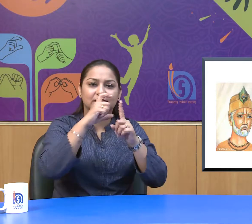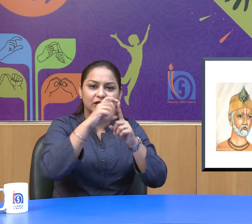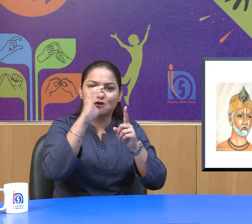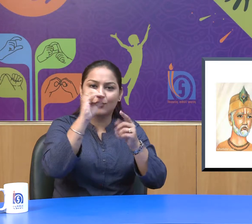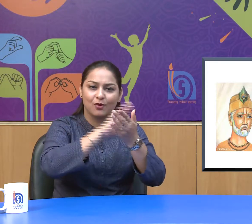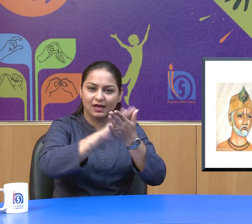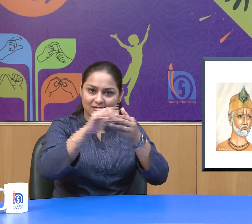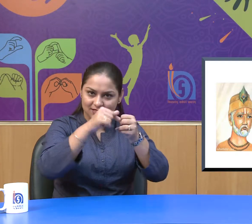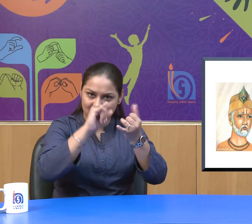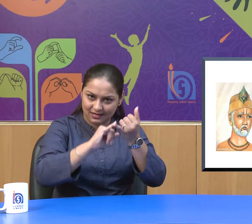or couplets